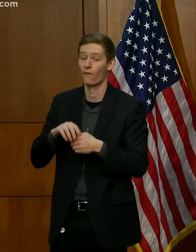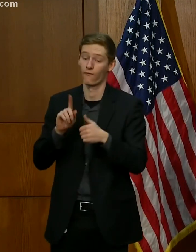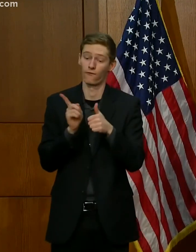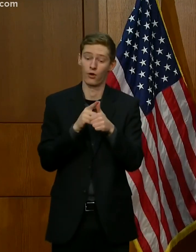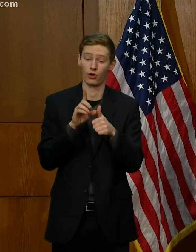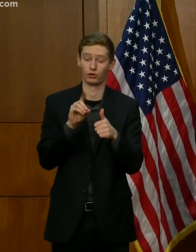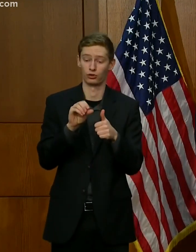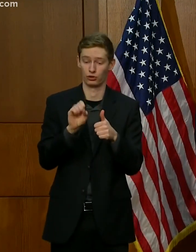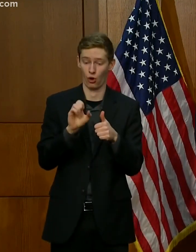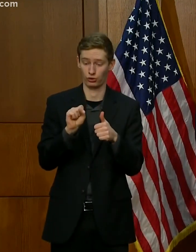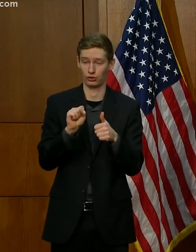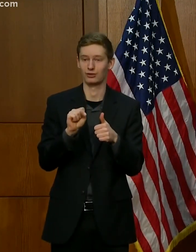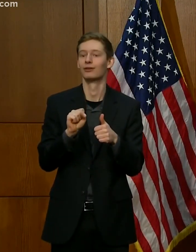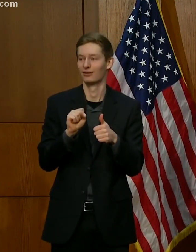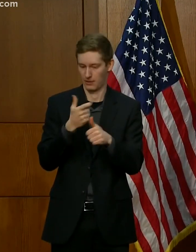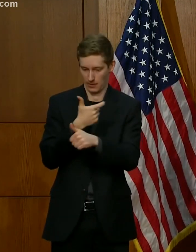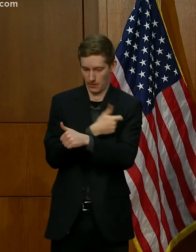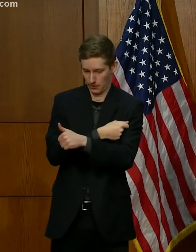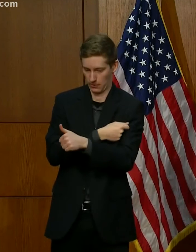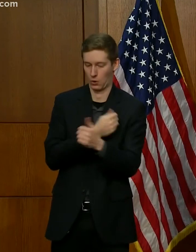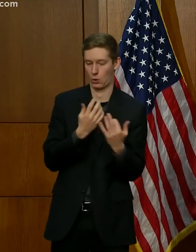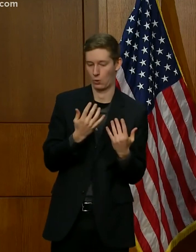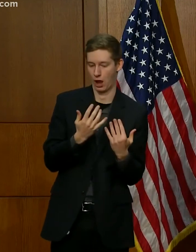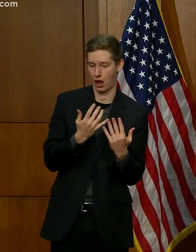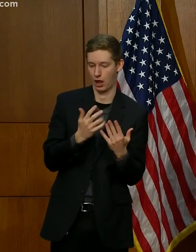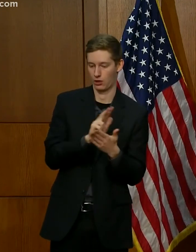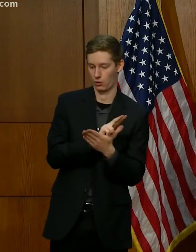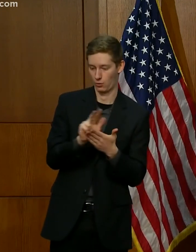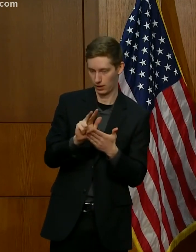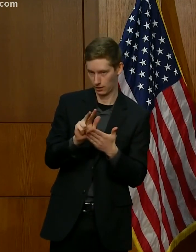28 days, so we're now going to be able to start the second dose.